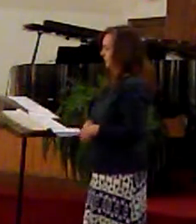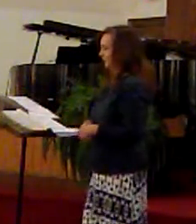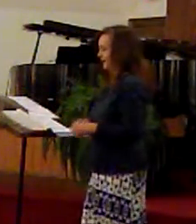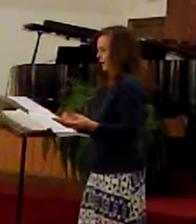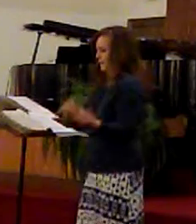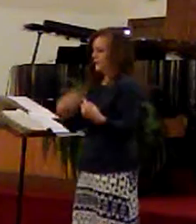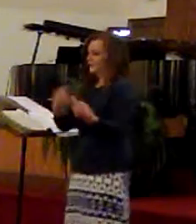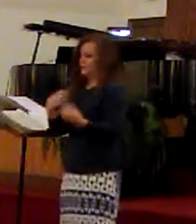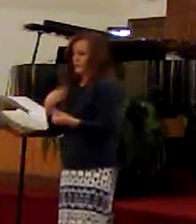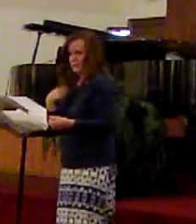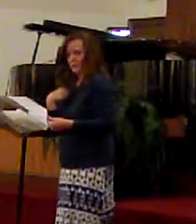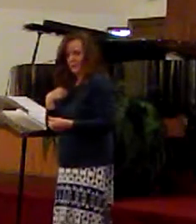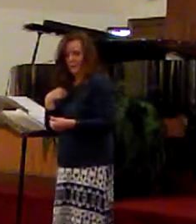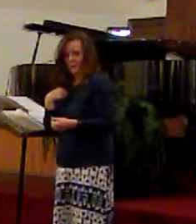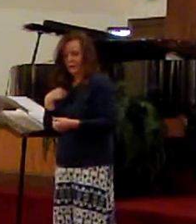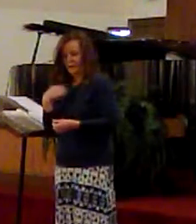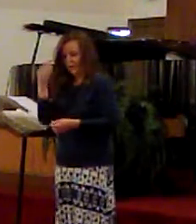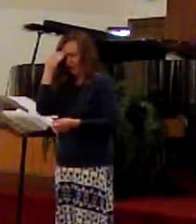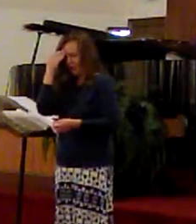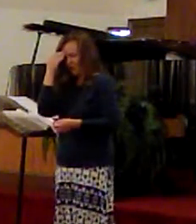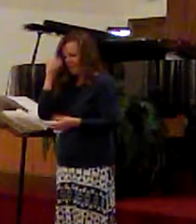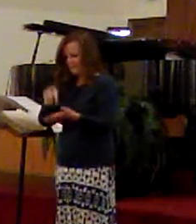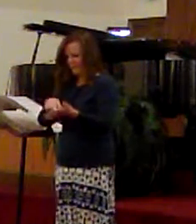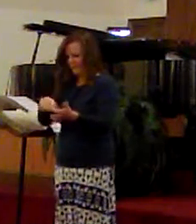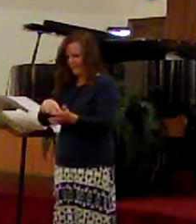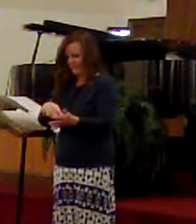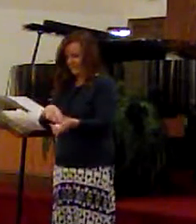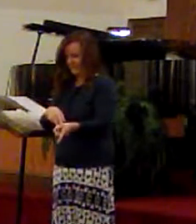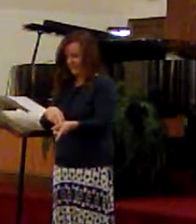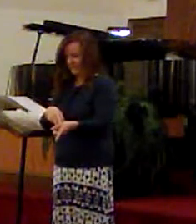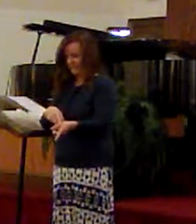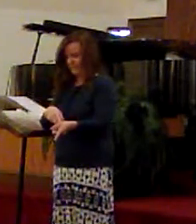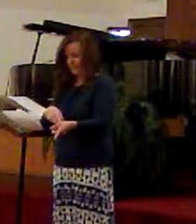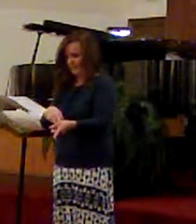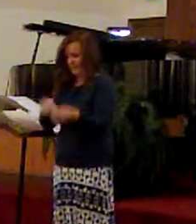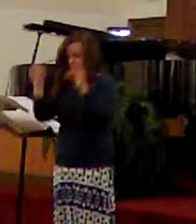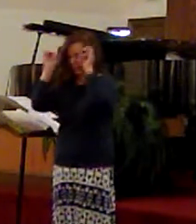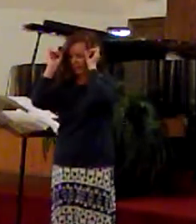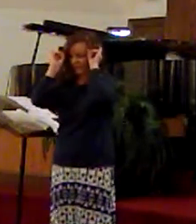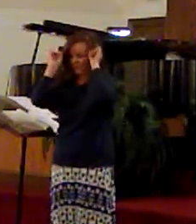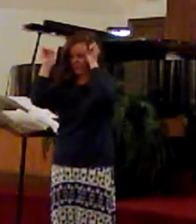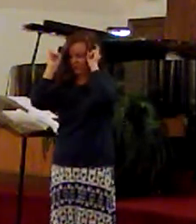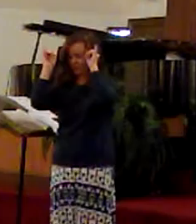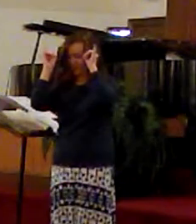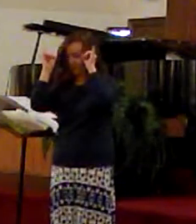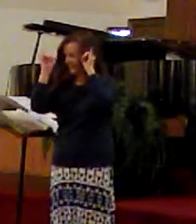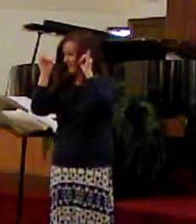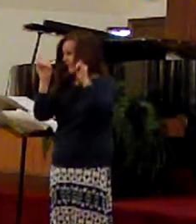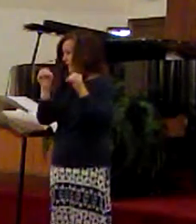Hey, babe, do you know what these mean? Do you know what these instructions say to do?